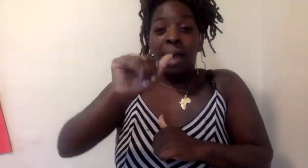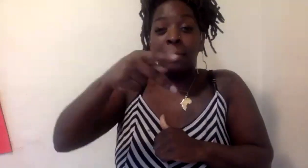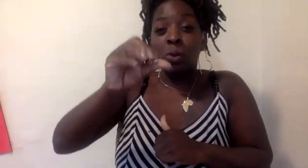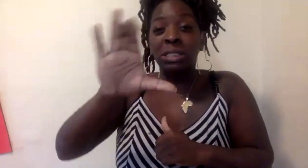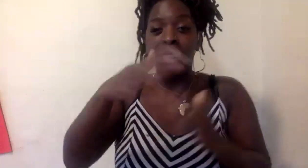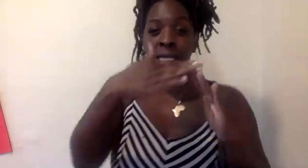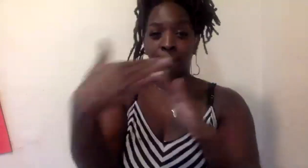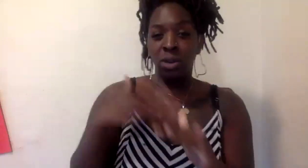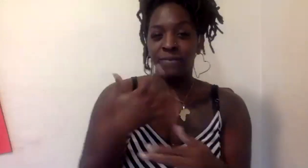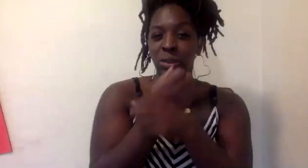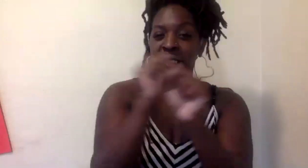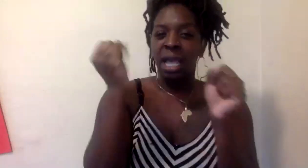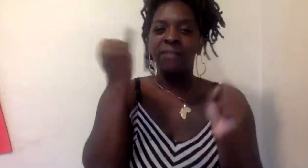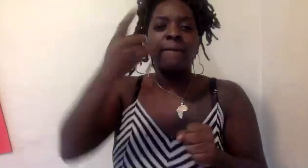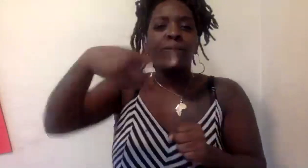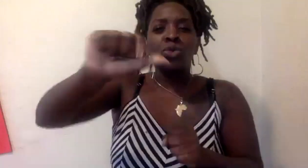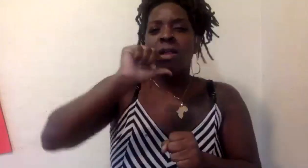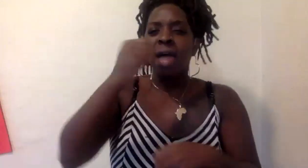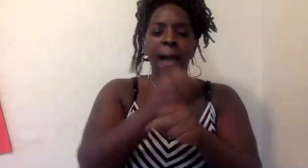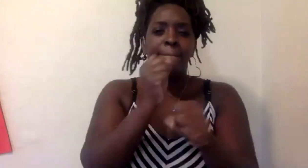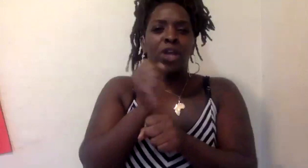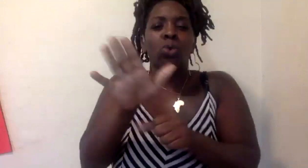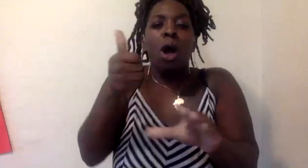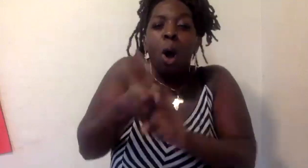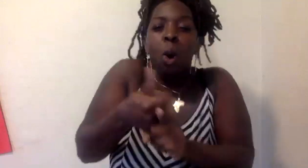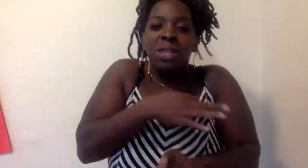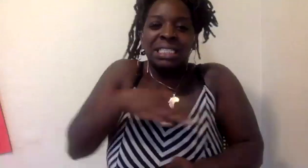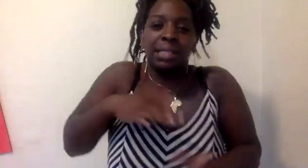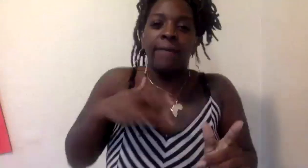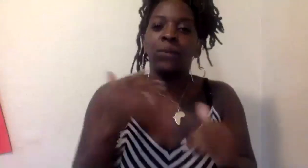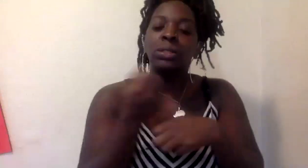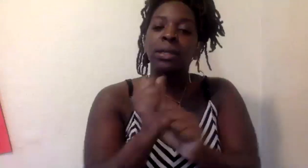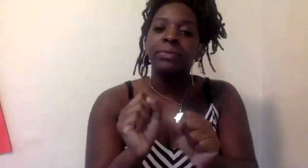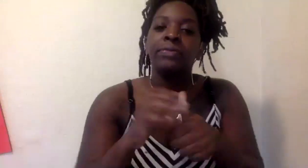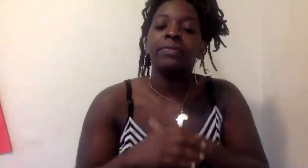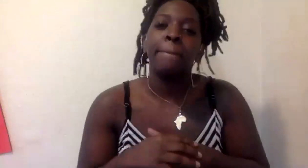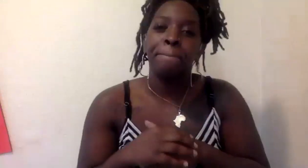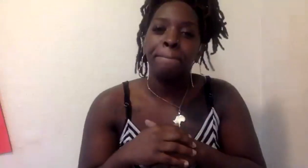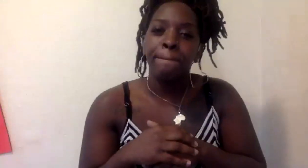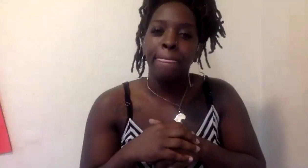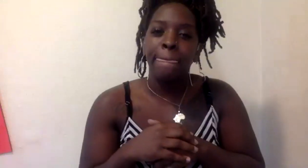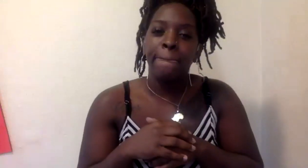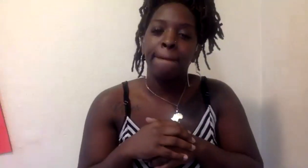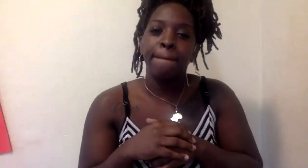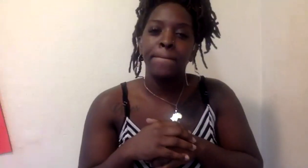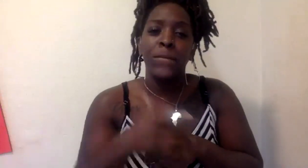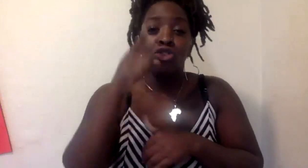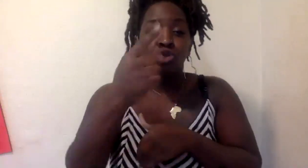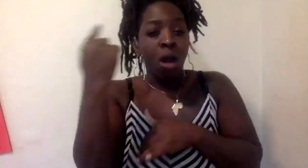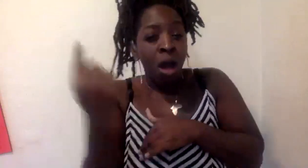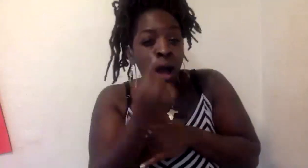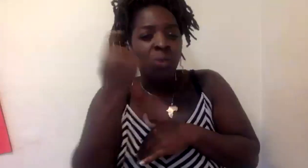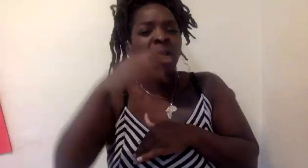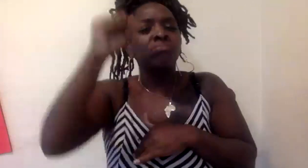been done. How does the BIPOC community, the BIPOC community, feel safe at a place like